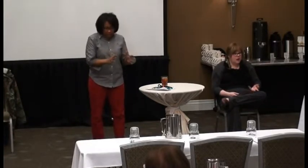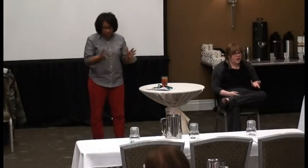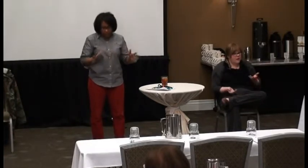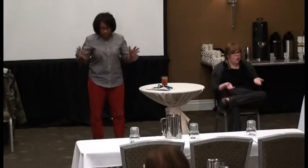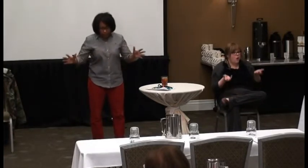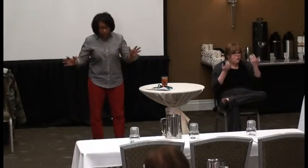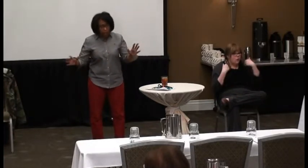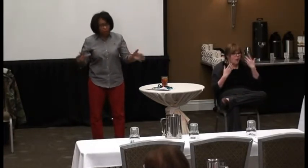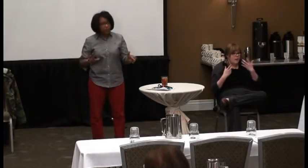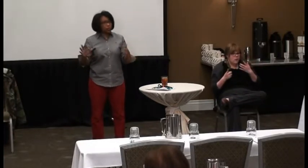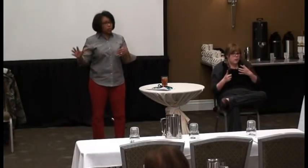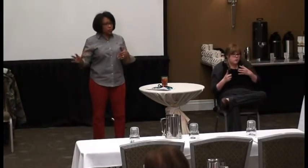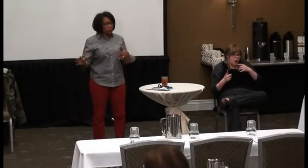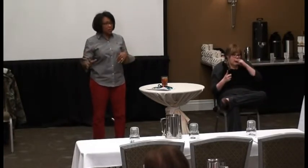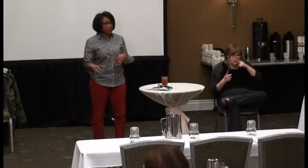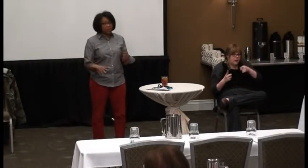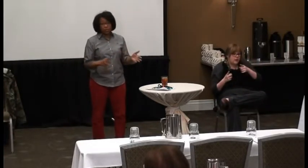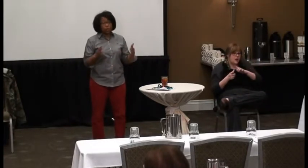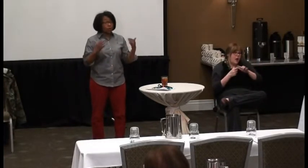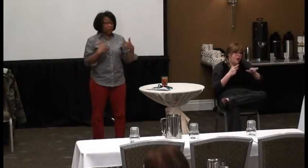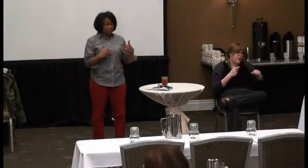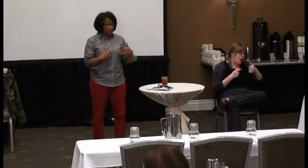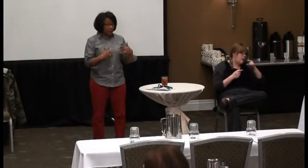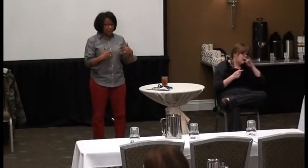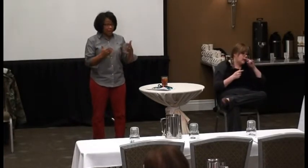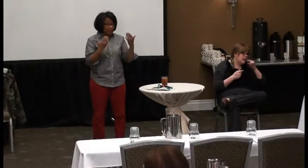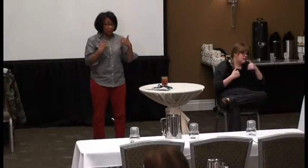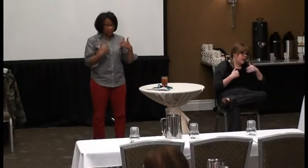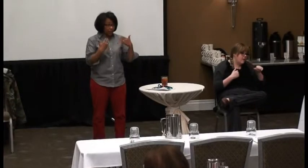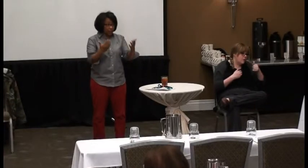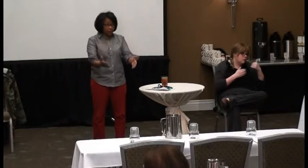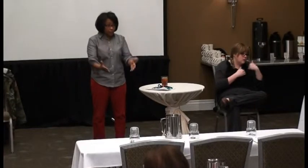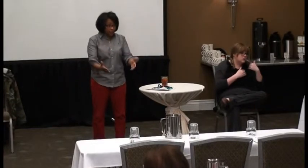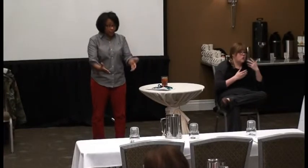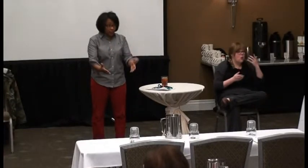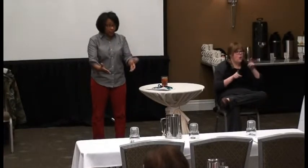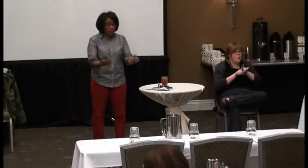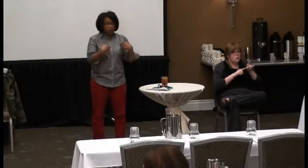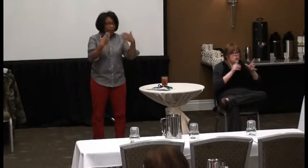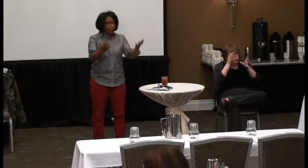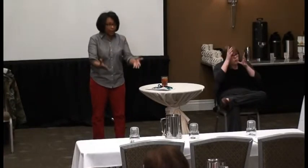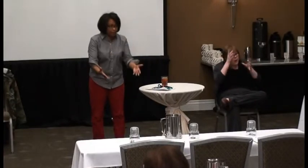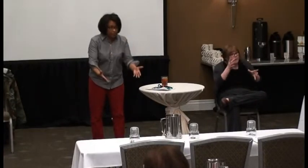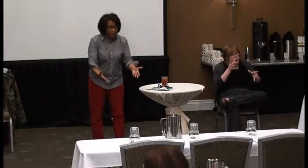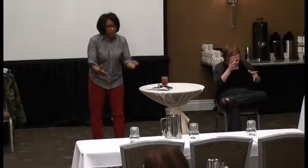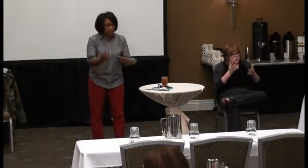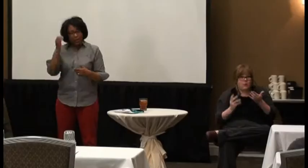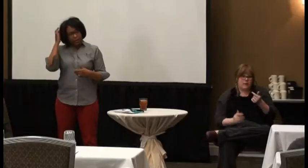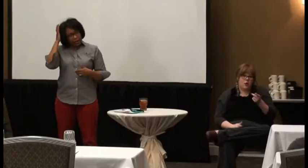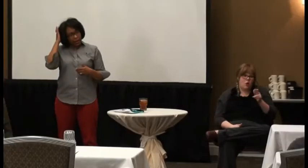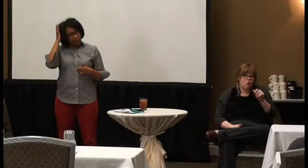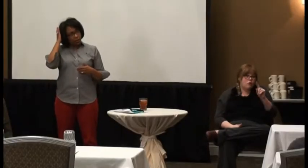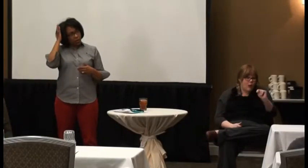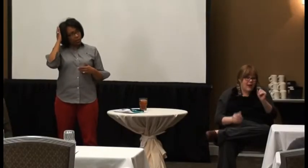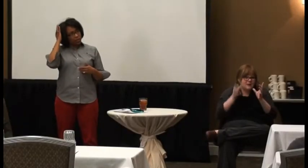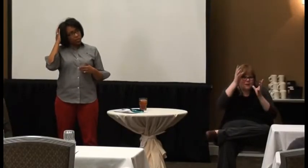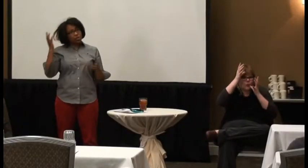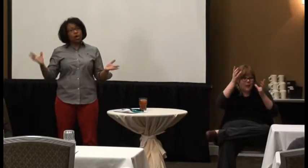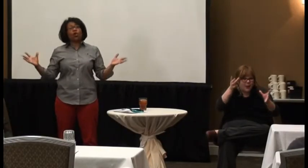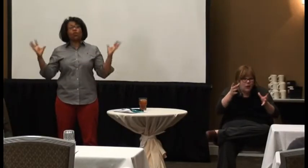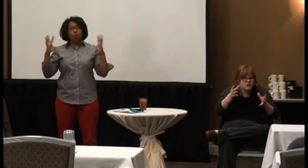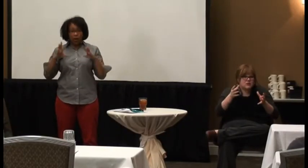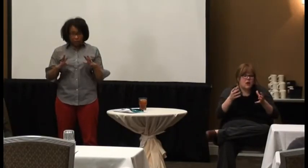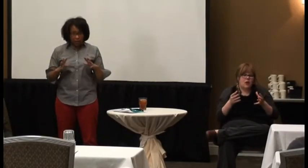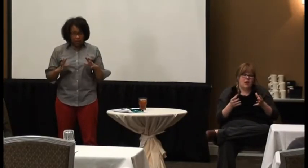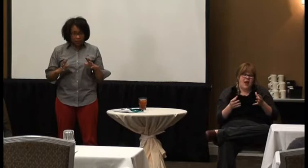but then they have other kids or other responsibilities or grandparents. I have grandparents who have their great grandparents. And so it's